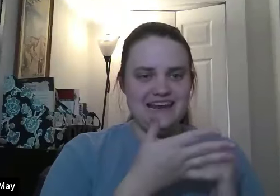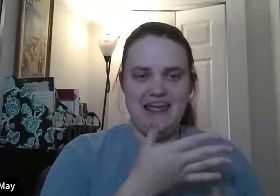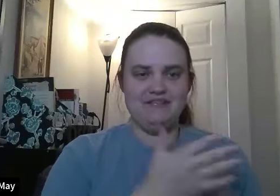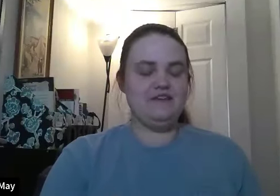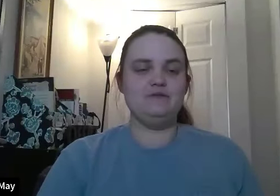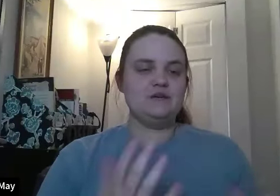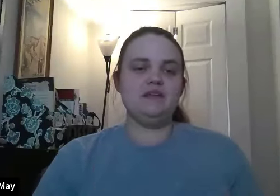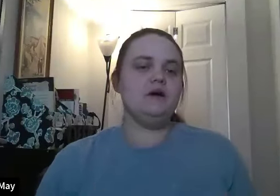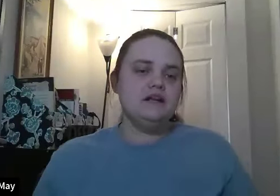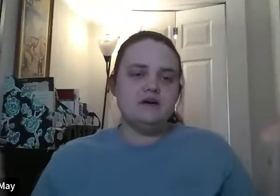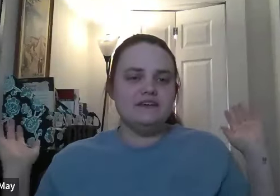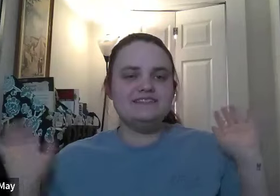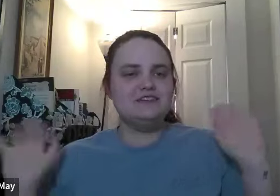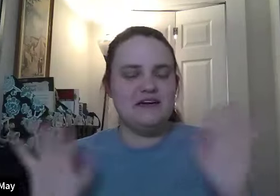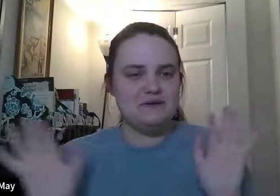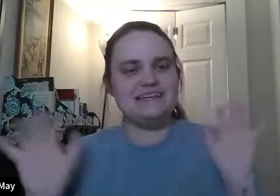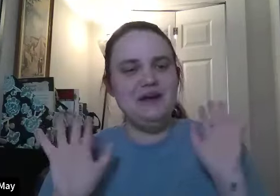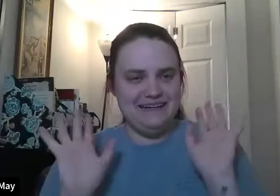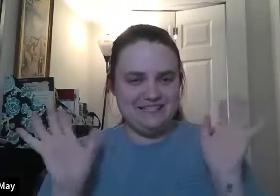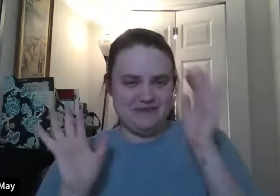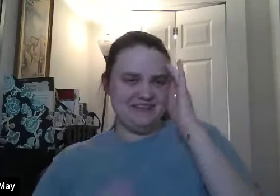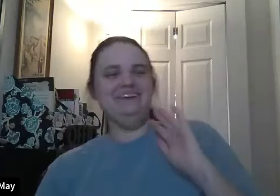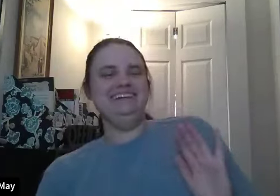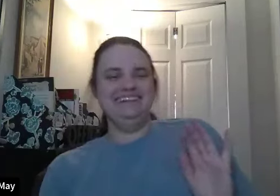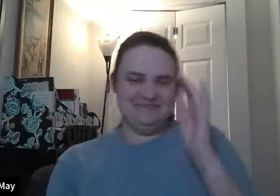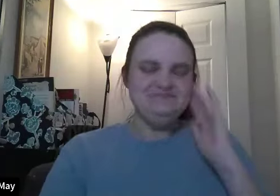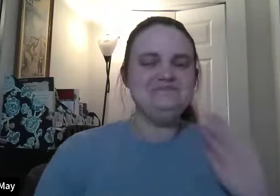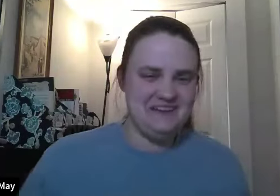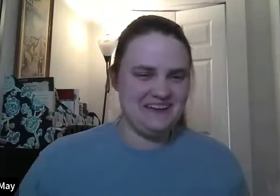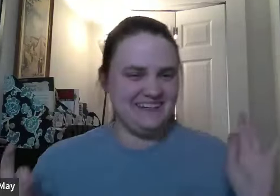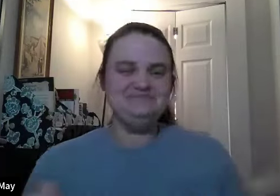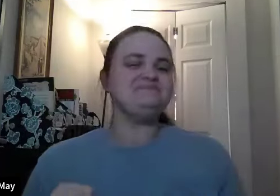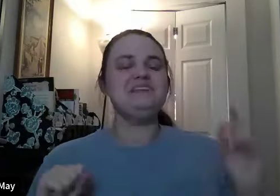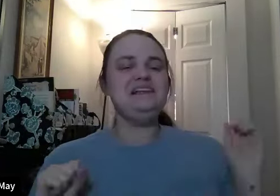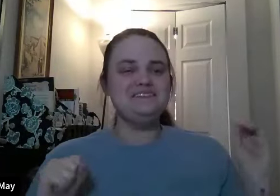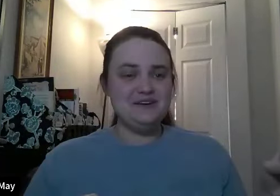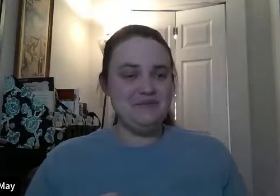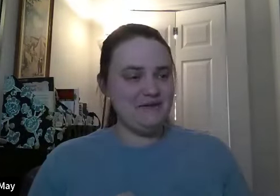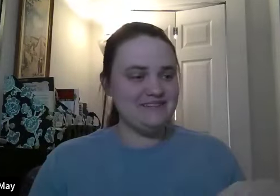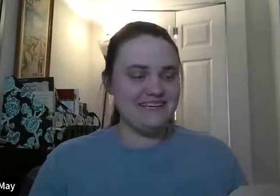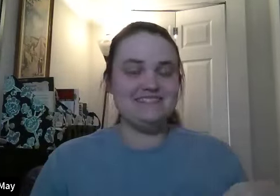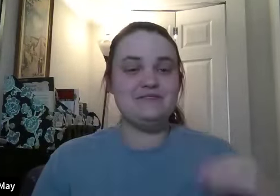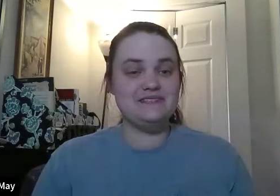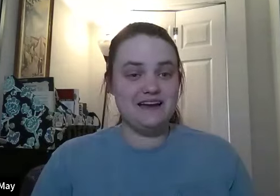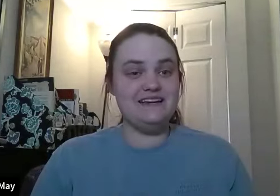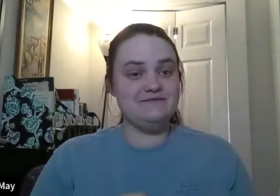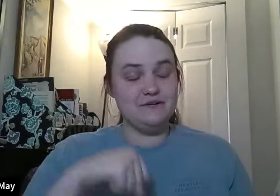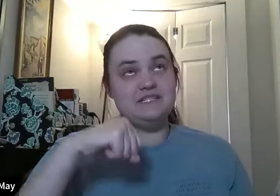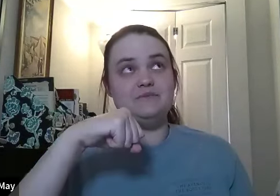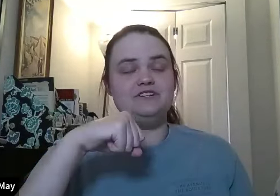and everyone's going to be like, we already know this. So that's why I was like, no, I need to check myself. Okay, good. So back what I was saying. So the first sign we're going to do